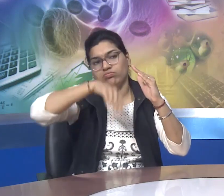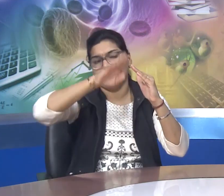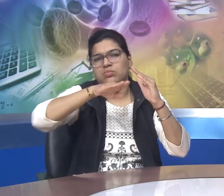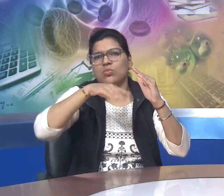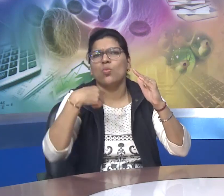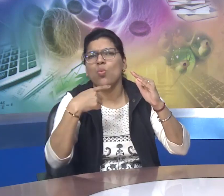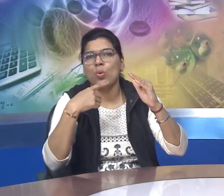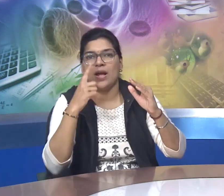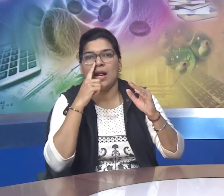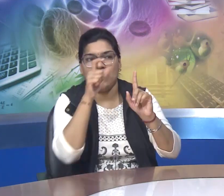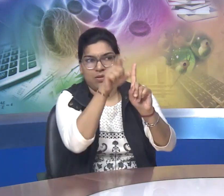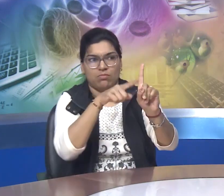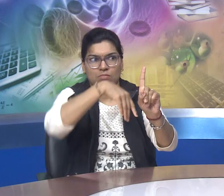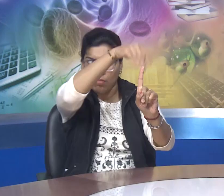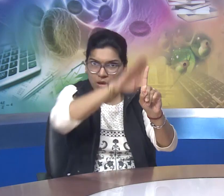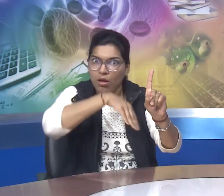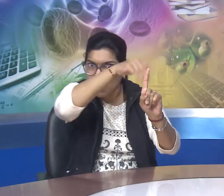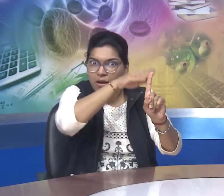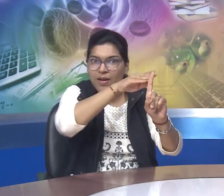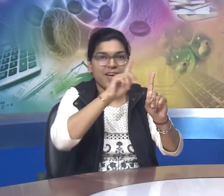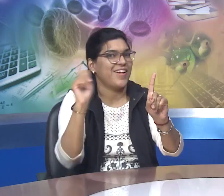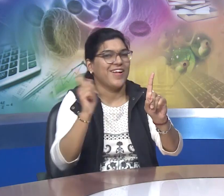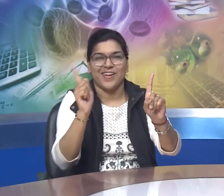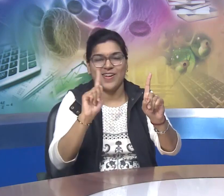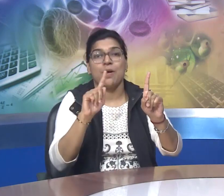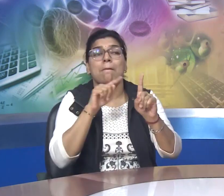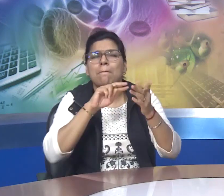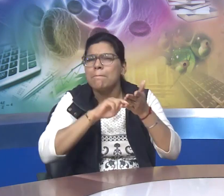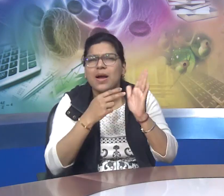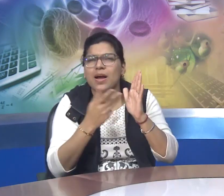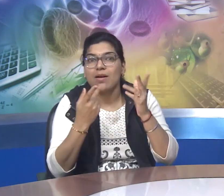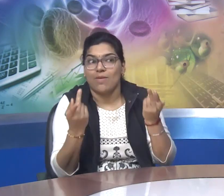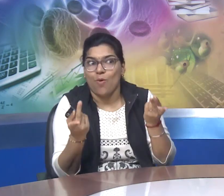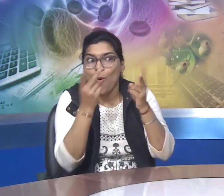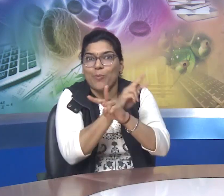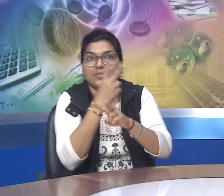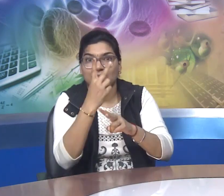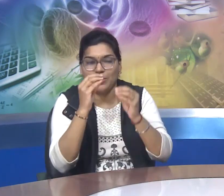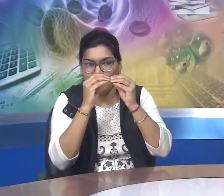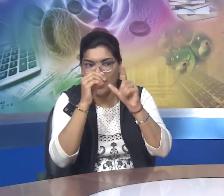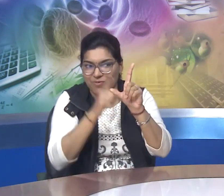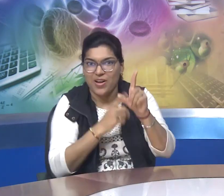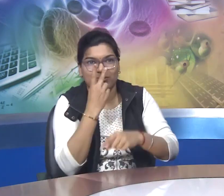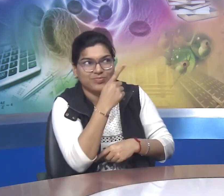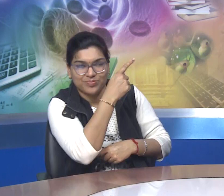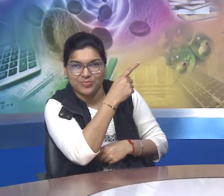by Anna. As you can see in this sentence, subject becomes object and object